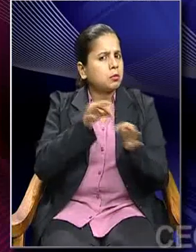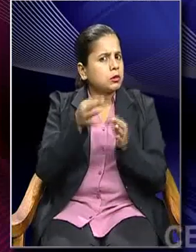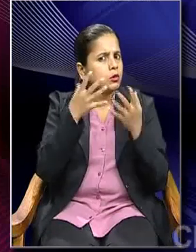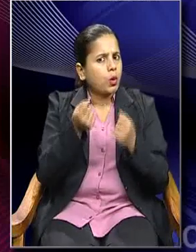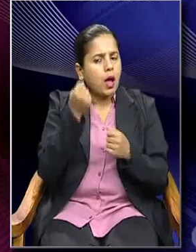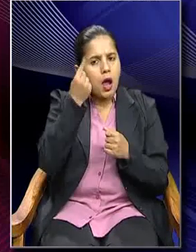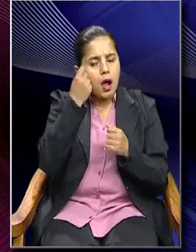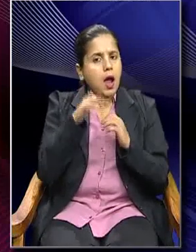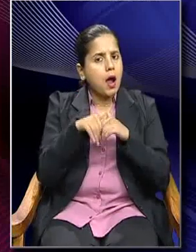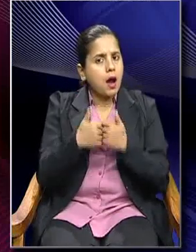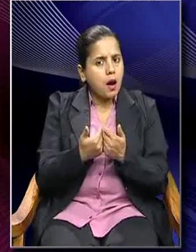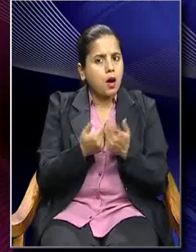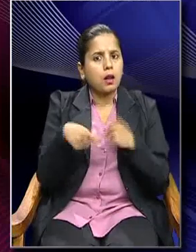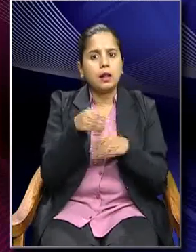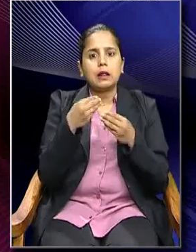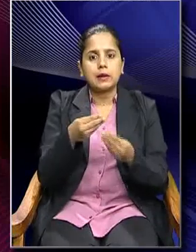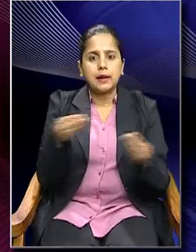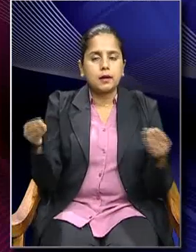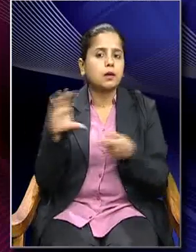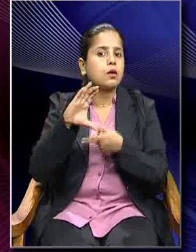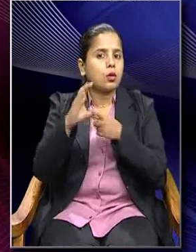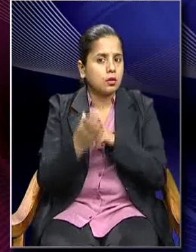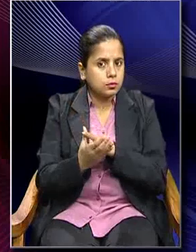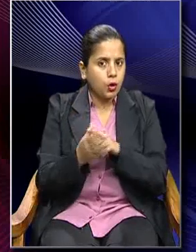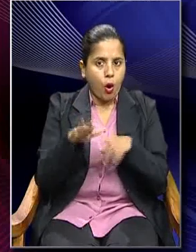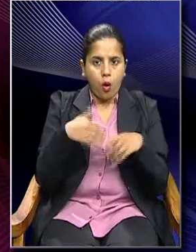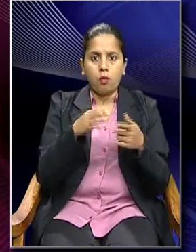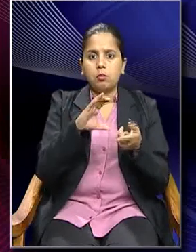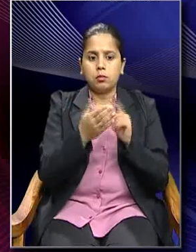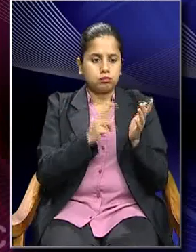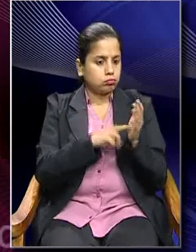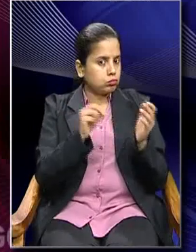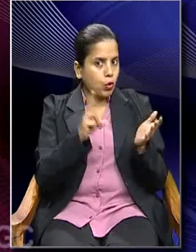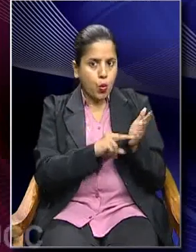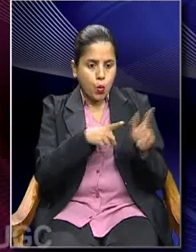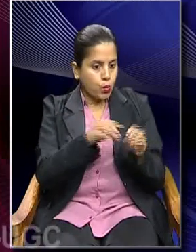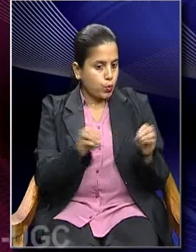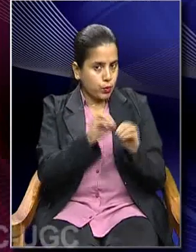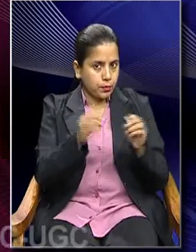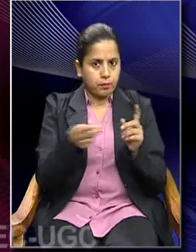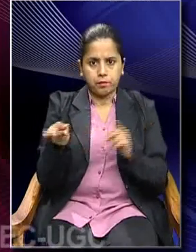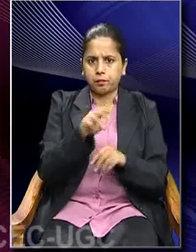understand how the material culture and the non-material culture are